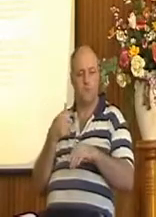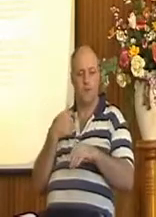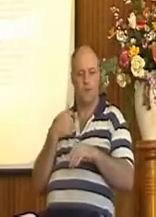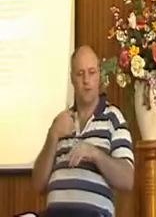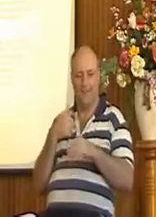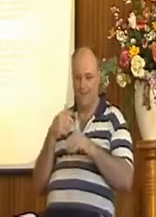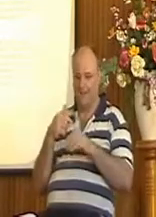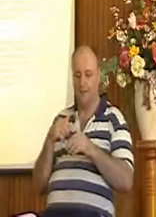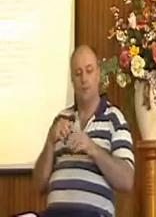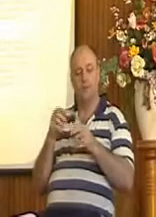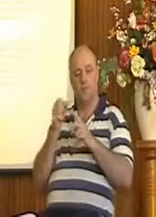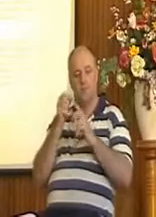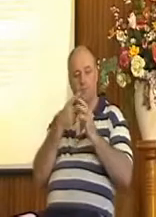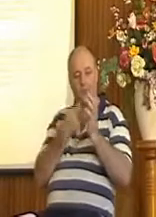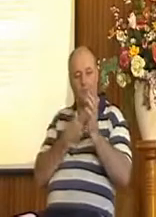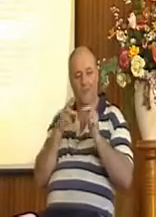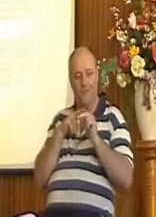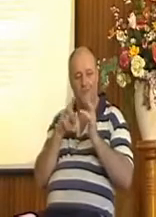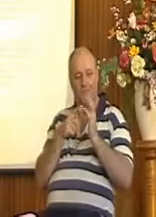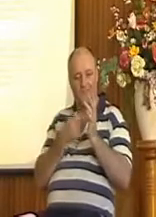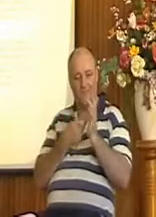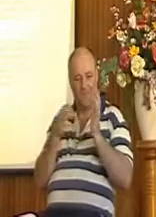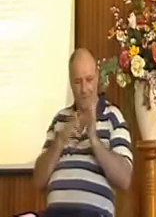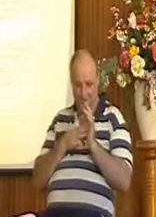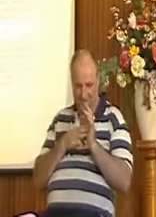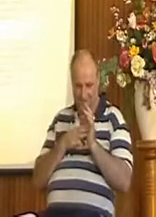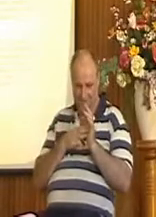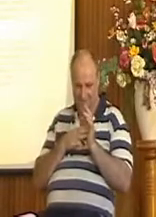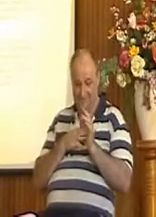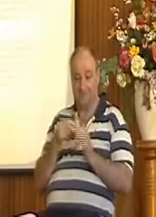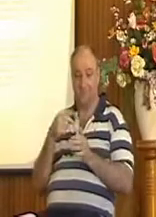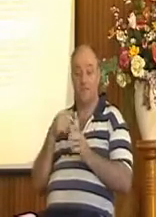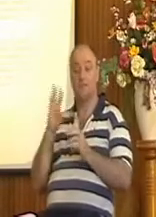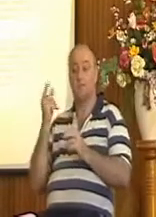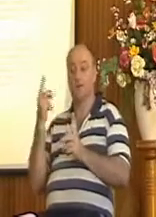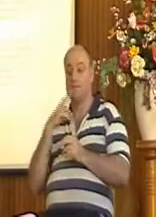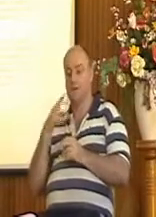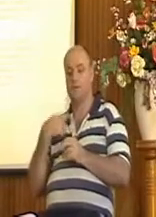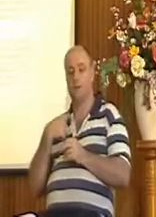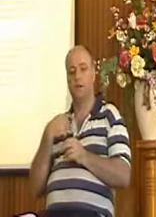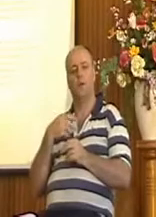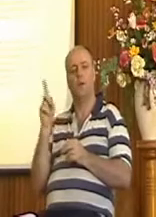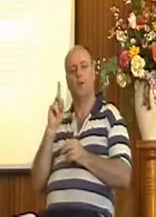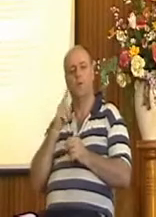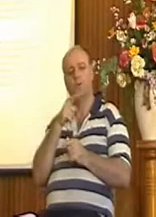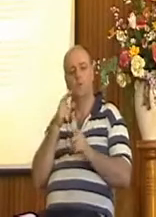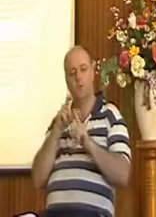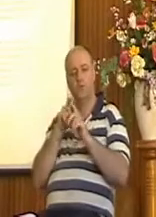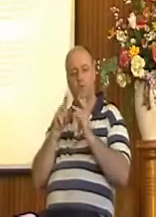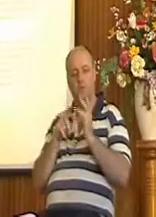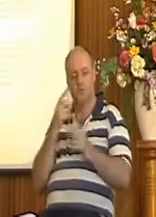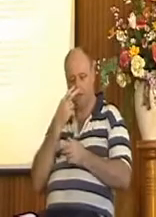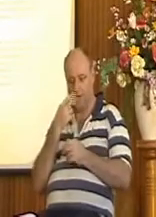at Pennant Hills Assembly. They seem to think it was funny. I say, that's a Bible word.